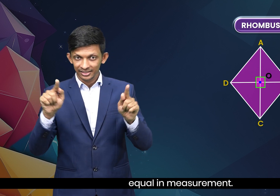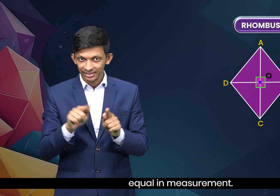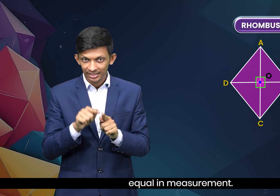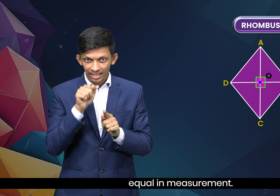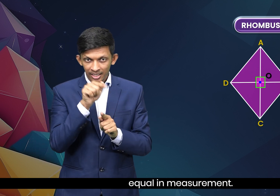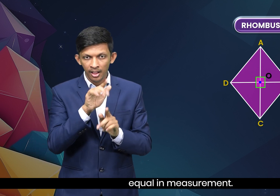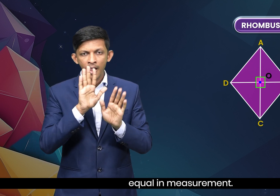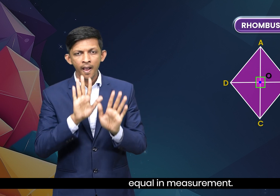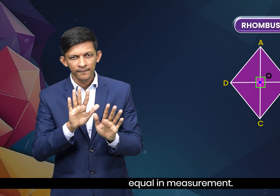measurement.